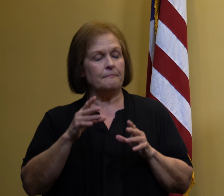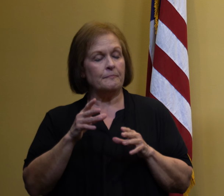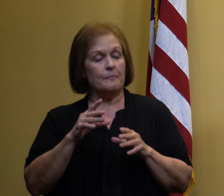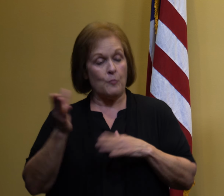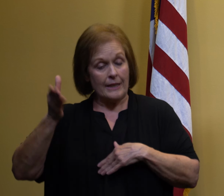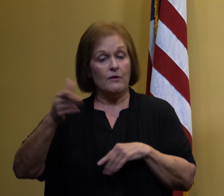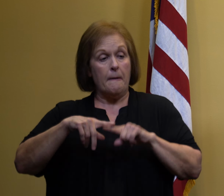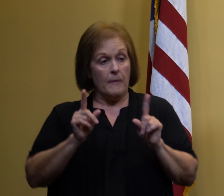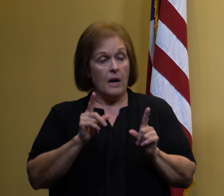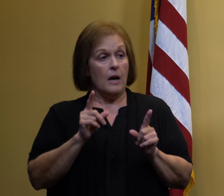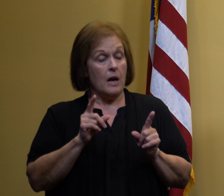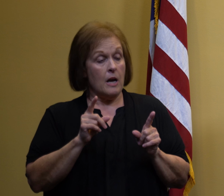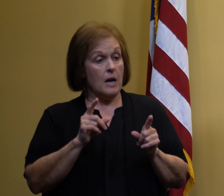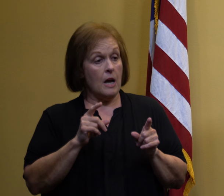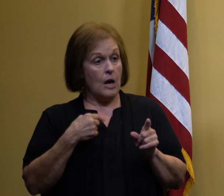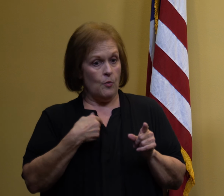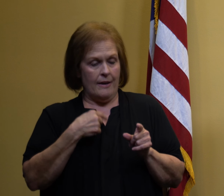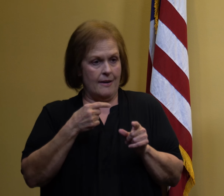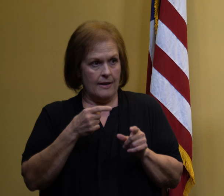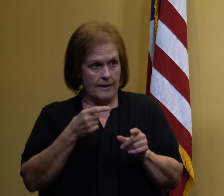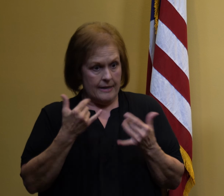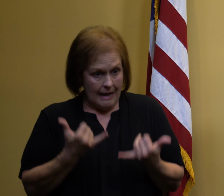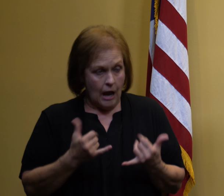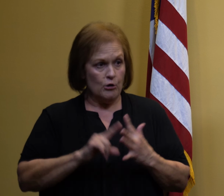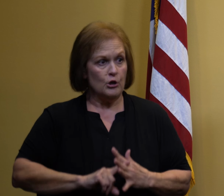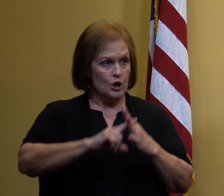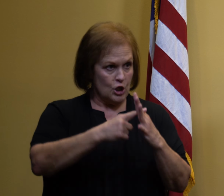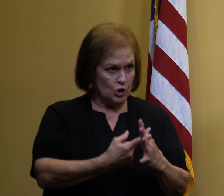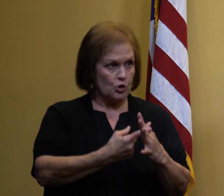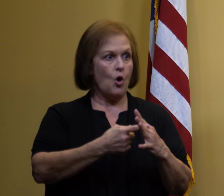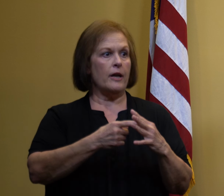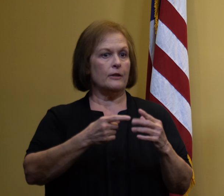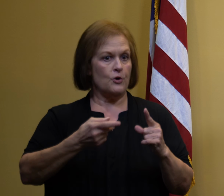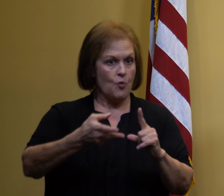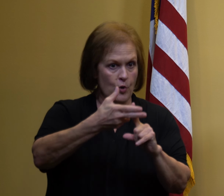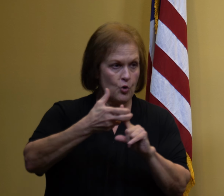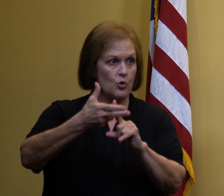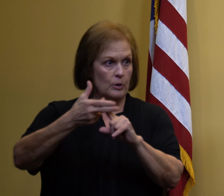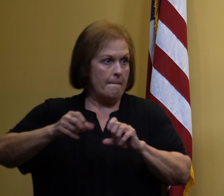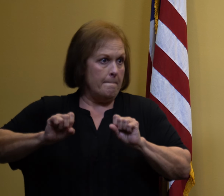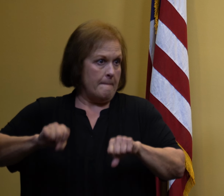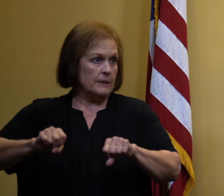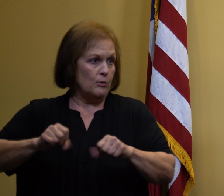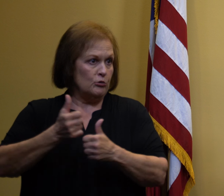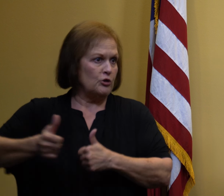was getting to the place where we are now starting to really recruit potential